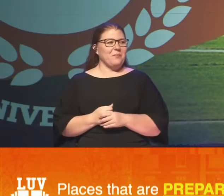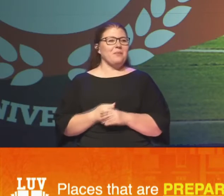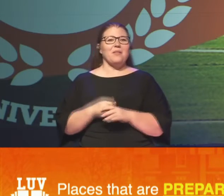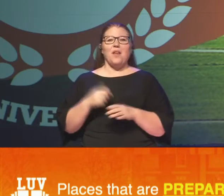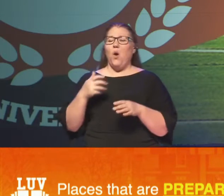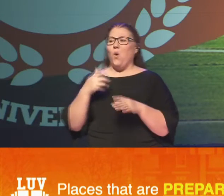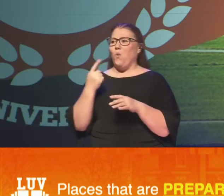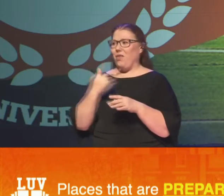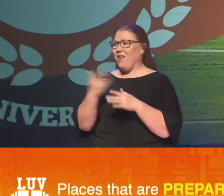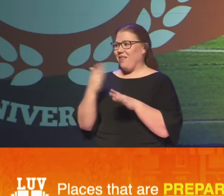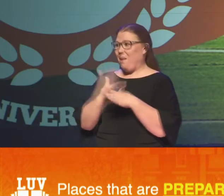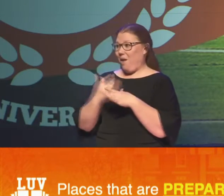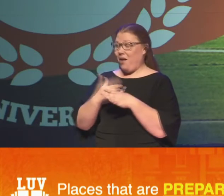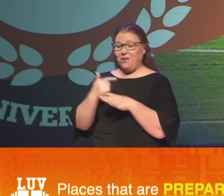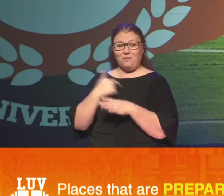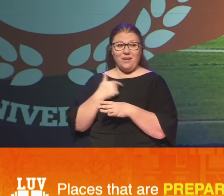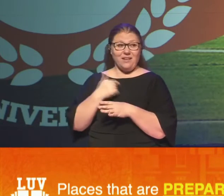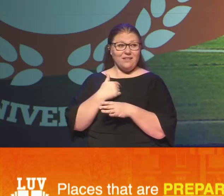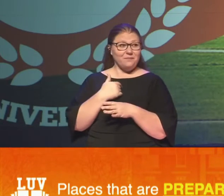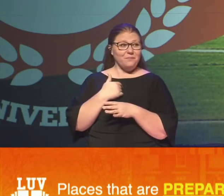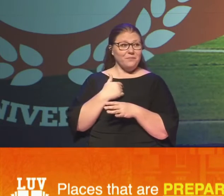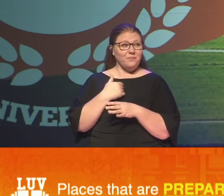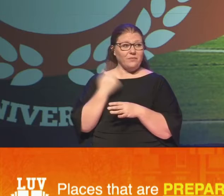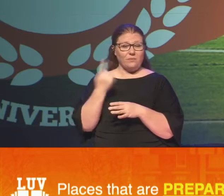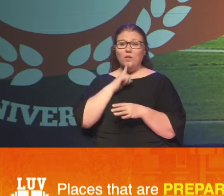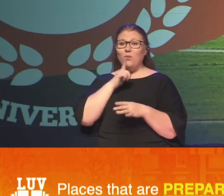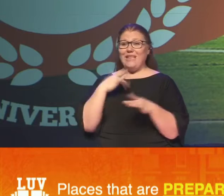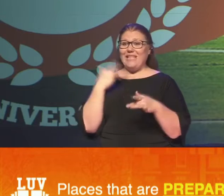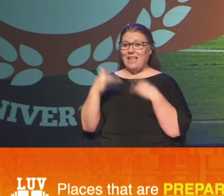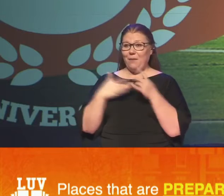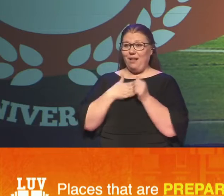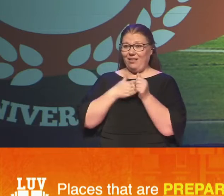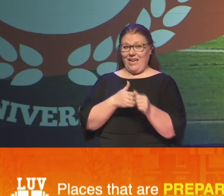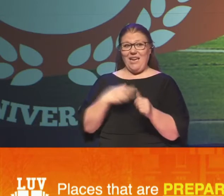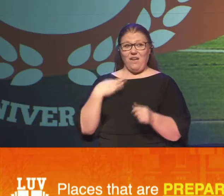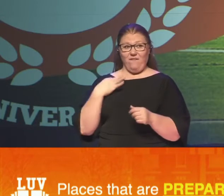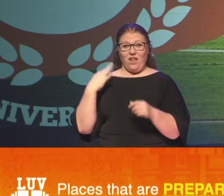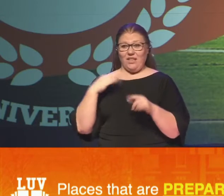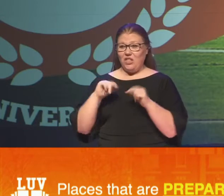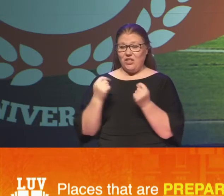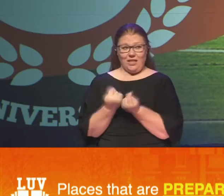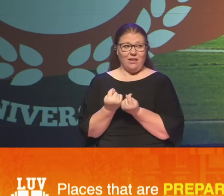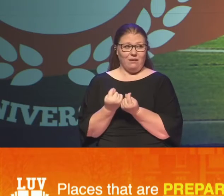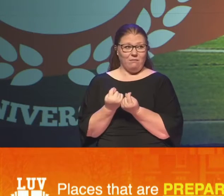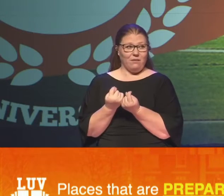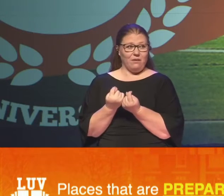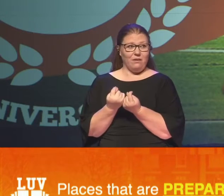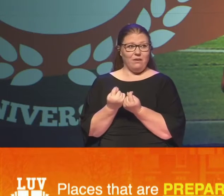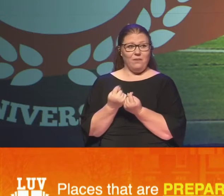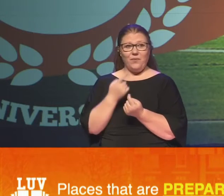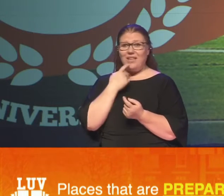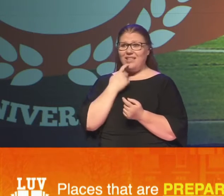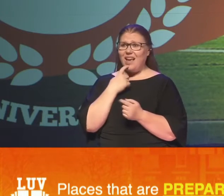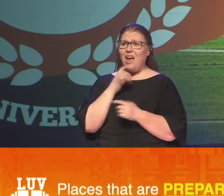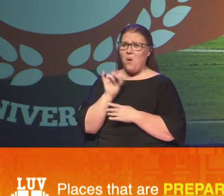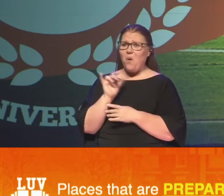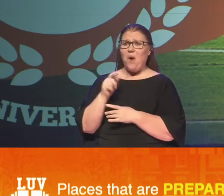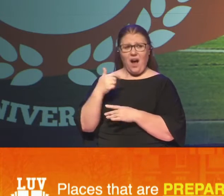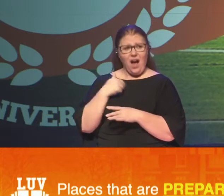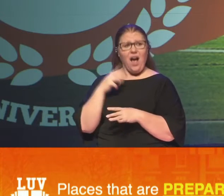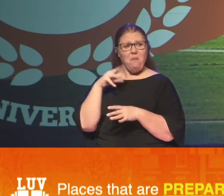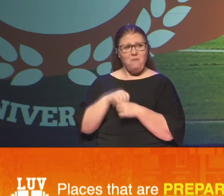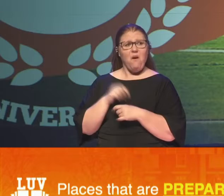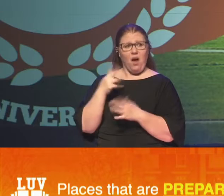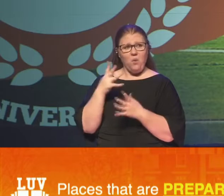peeves. Somebody's super excited about leading a volunteer team, right? And oh yeah, I am all in. I'll do it.